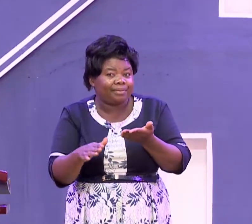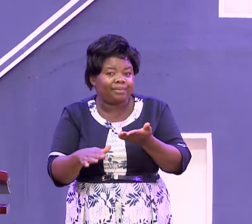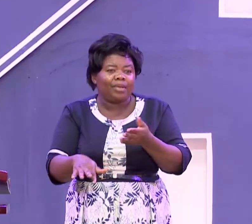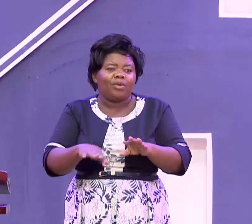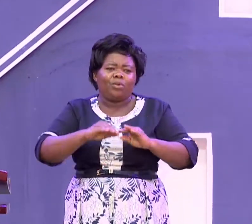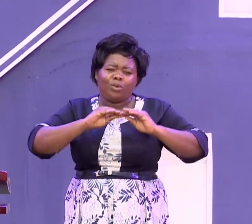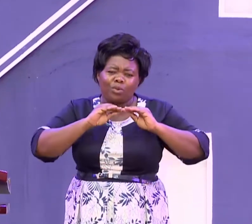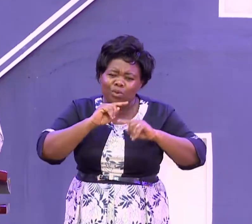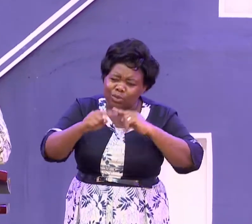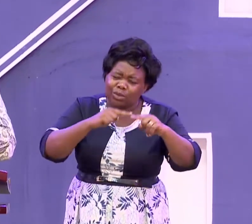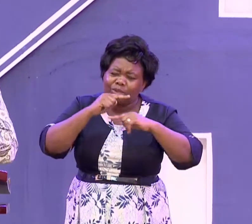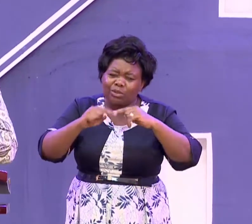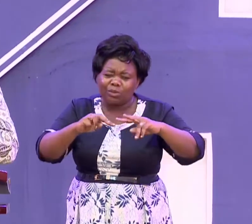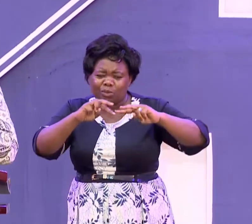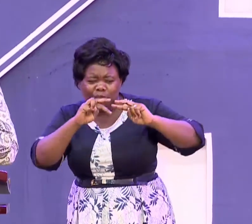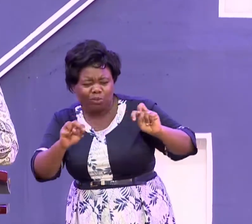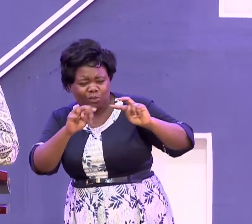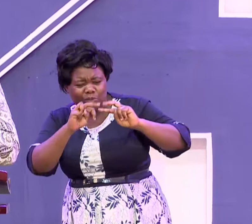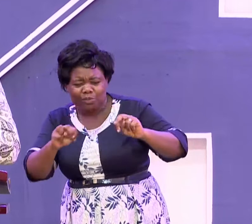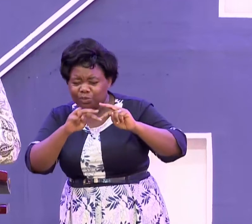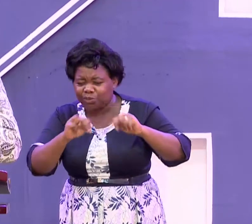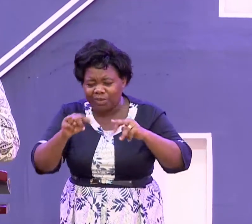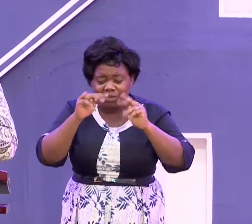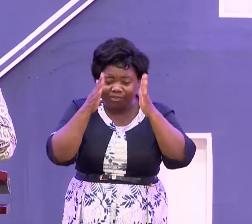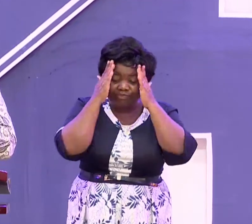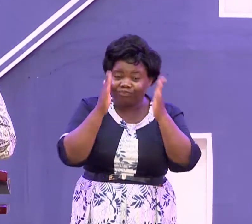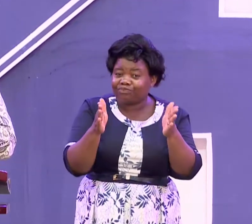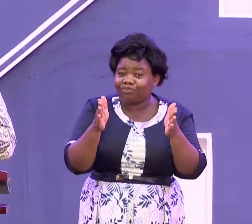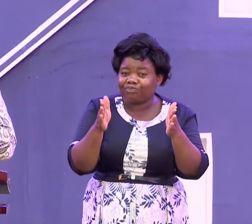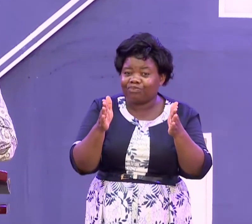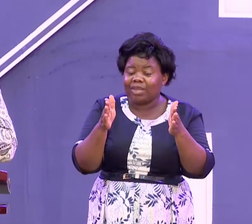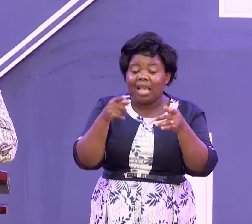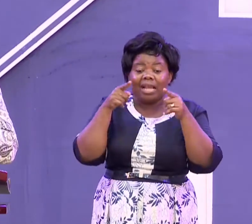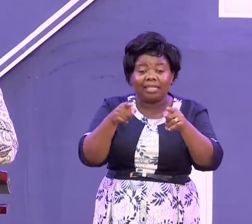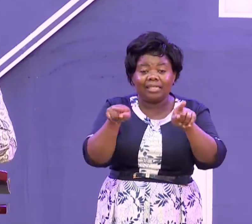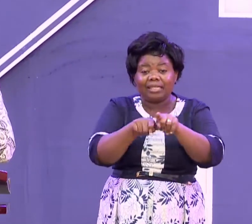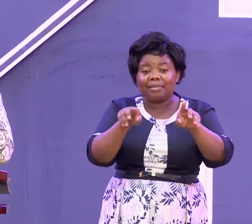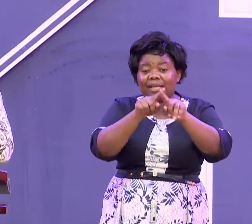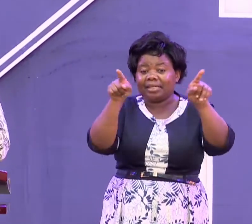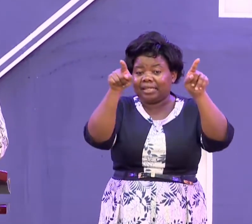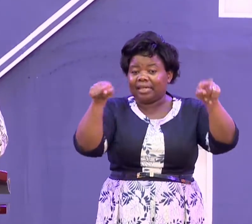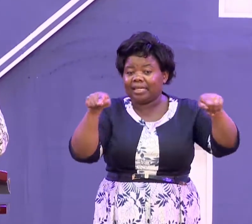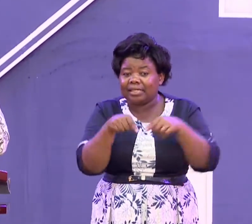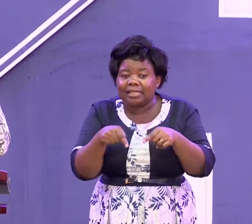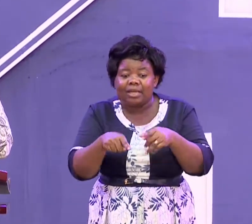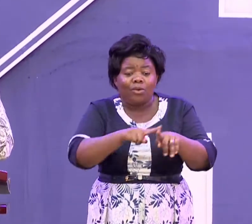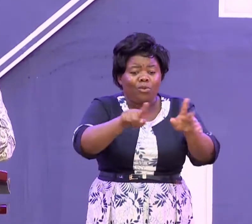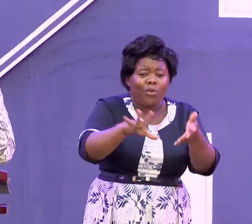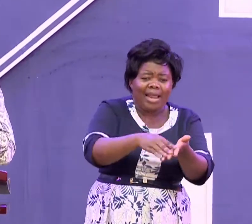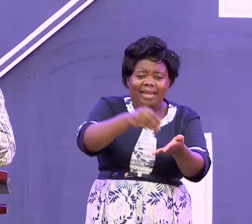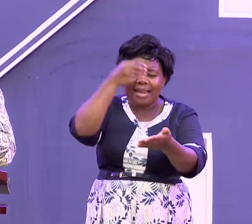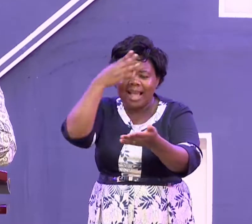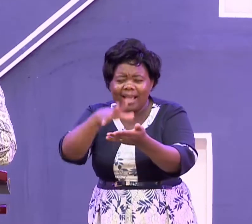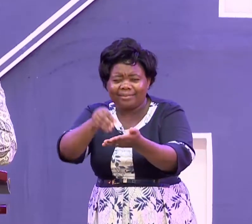tuongera okwekenneenya. Continue to constantly look at. Erene ba class. And this is a class. Tusomera dala.